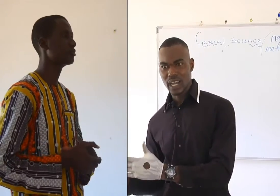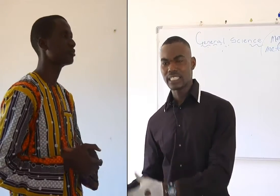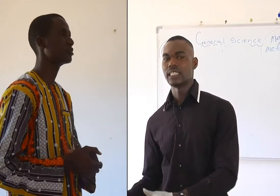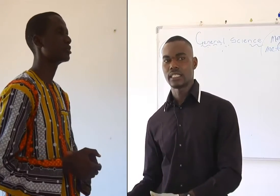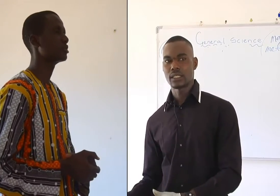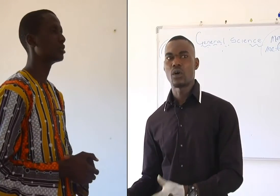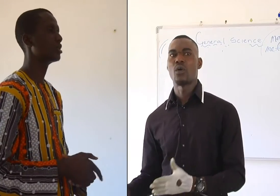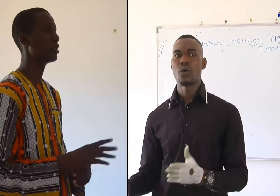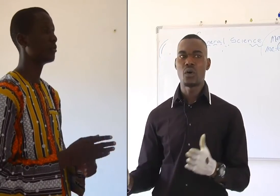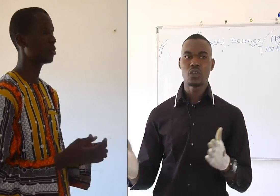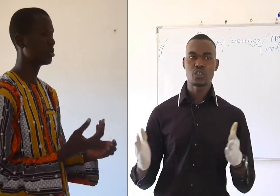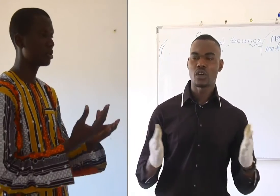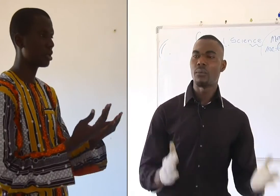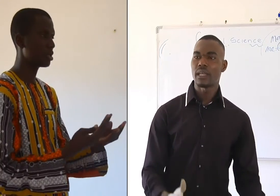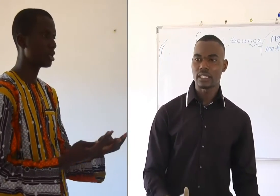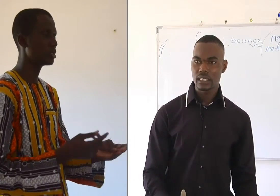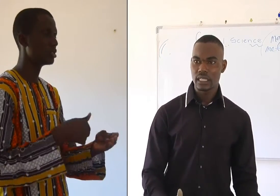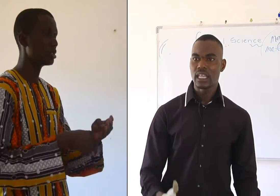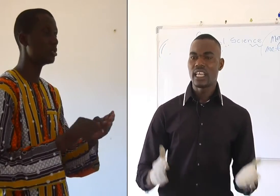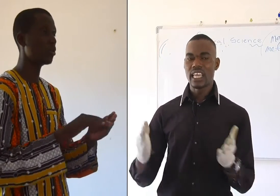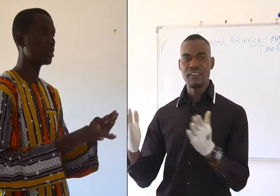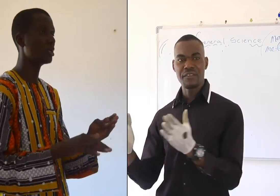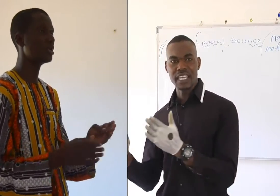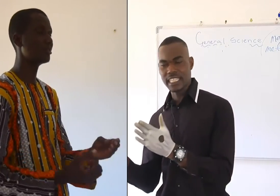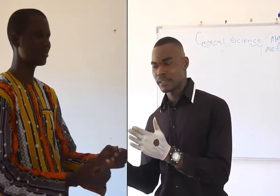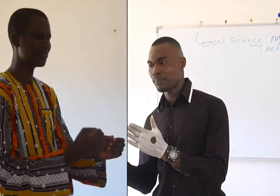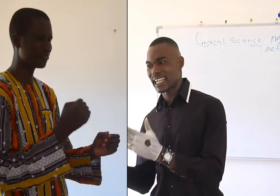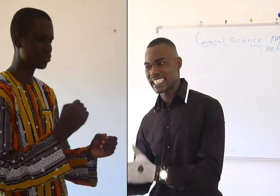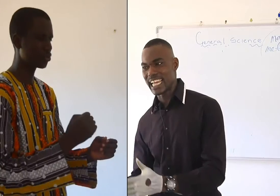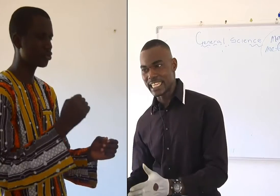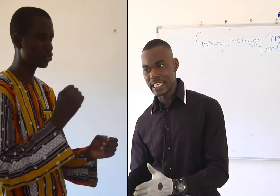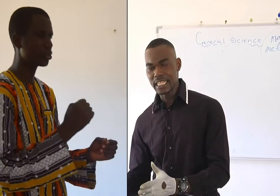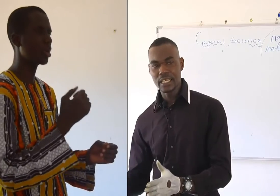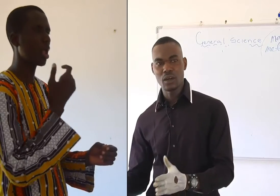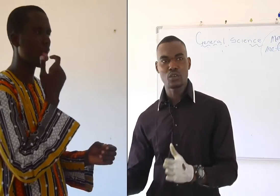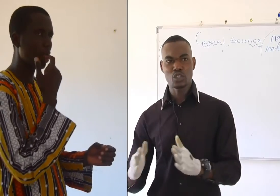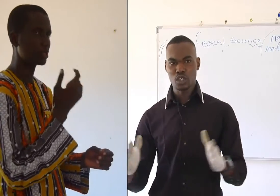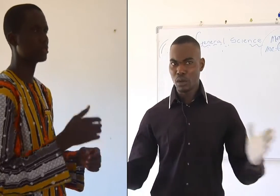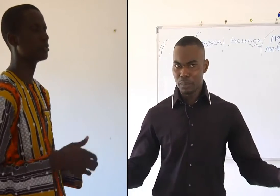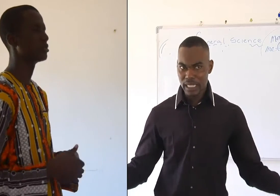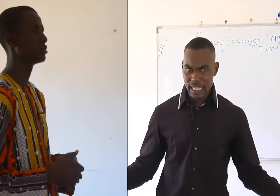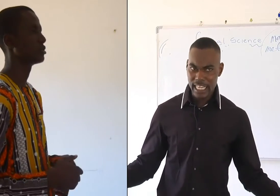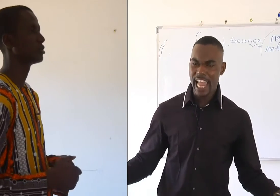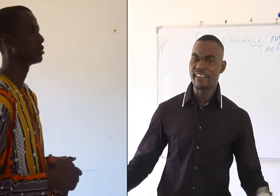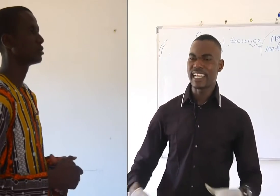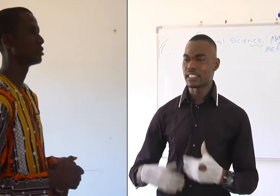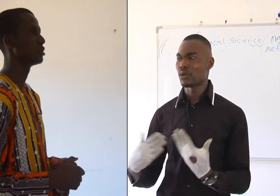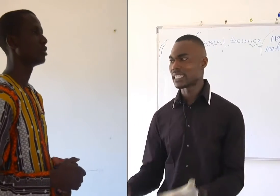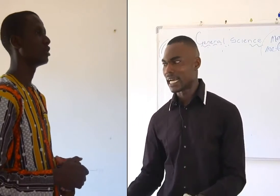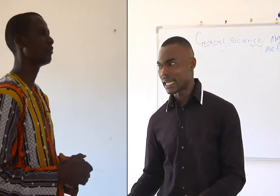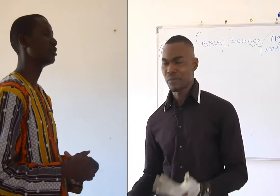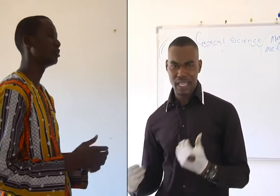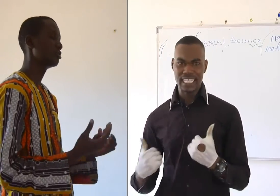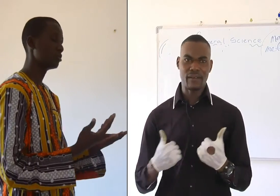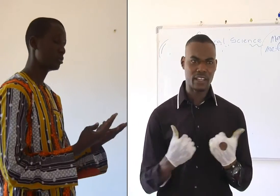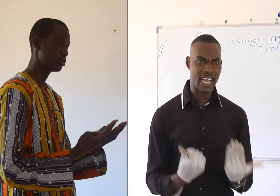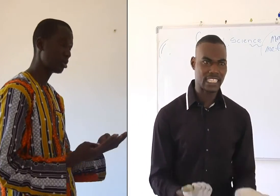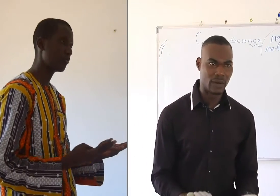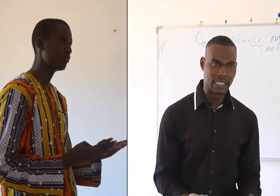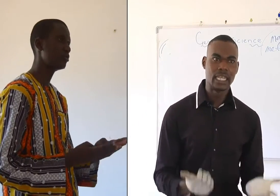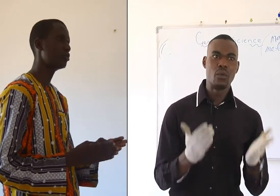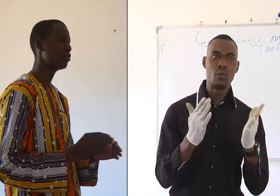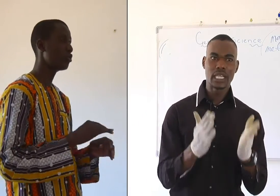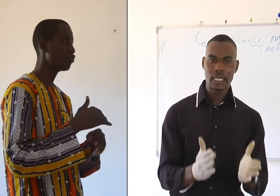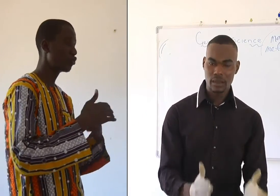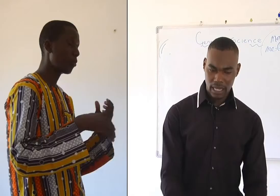strong acid or strong base. If it partially or does not completely ionize in water, we can refer to it